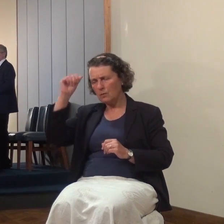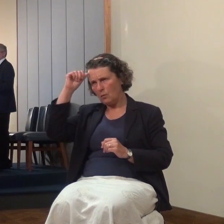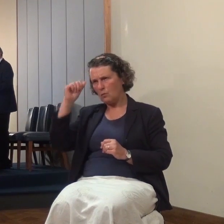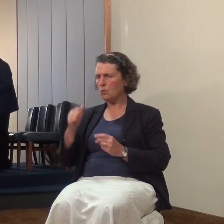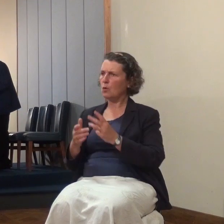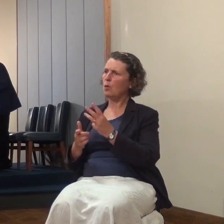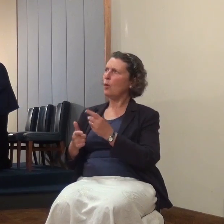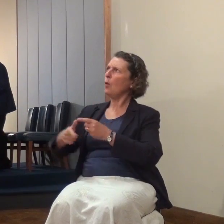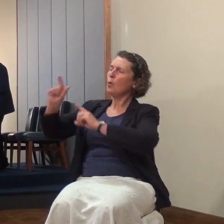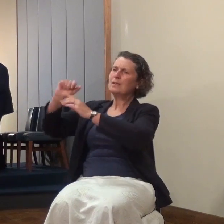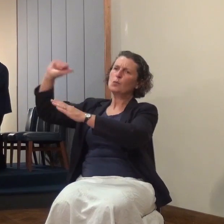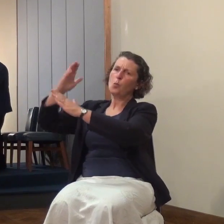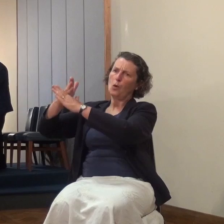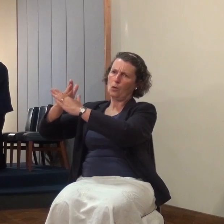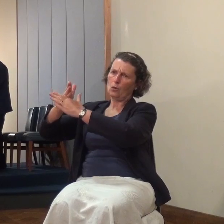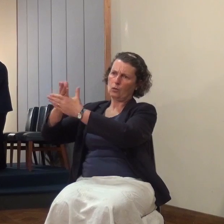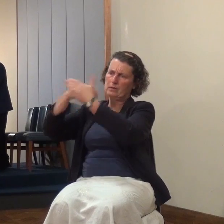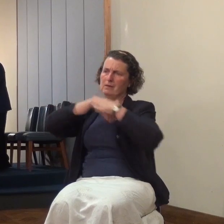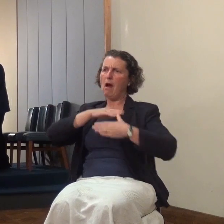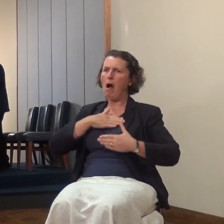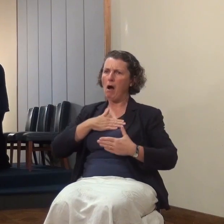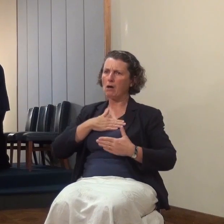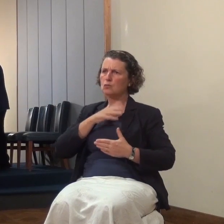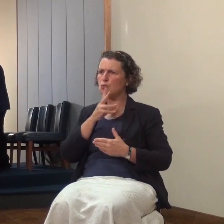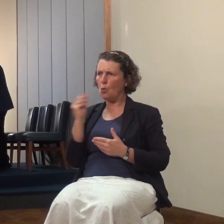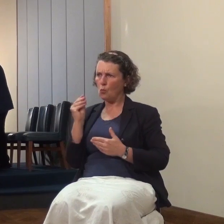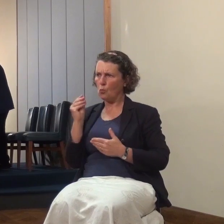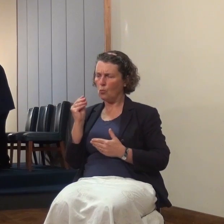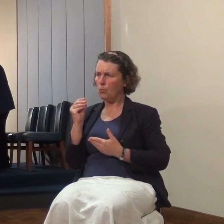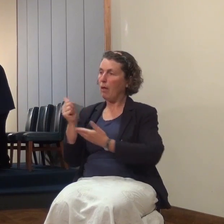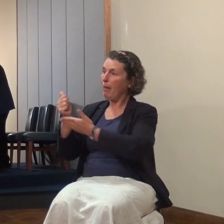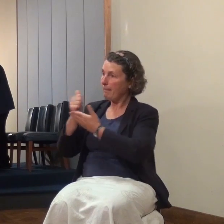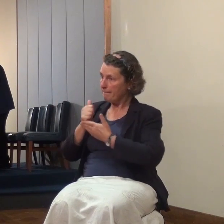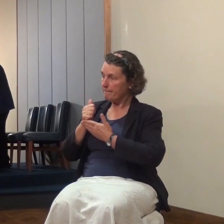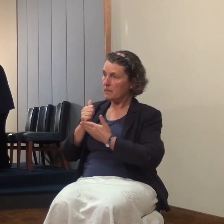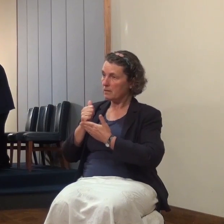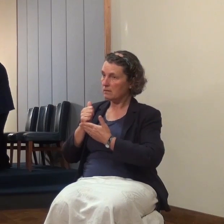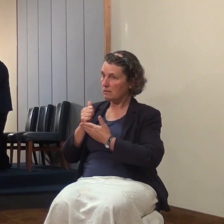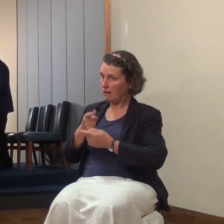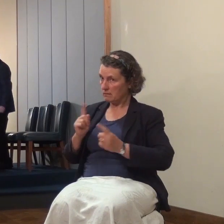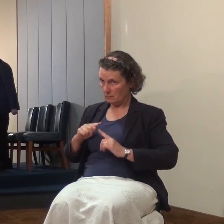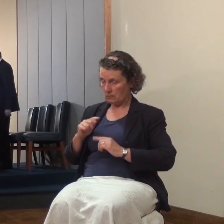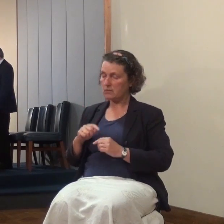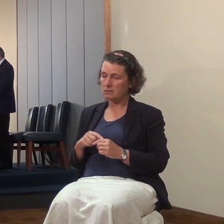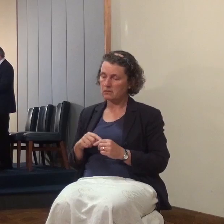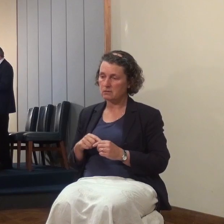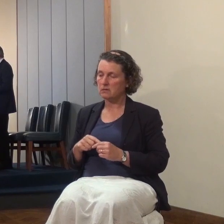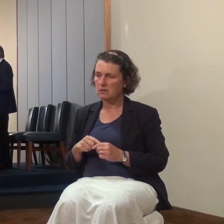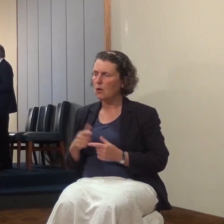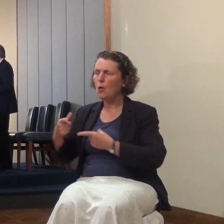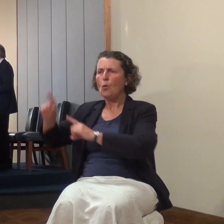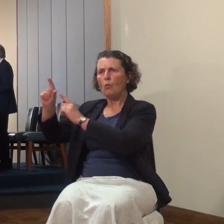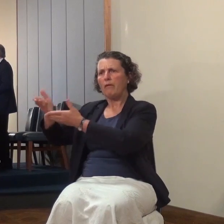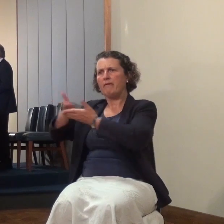covers virtually everything that the Lord might do for us and in us. One of the things he brings to us